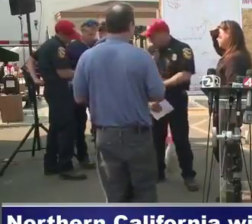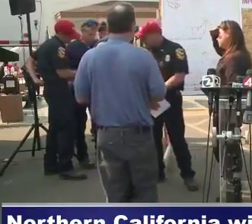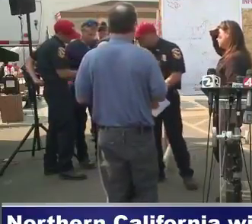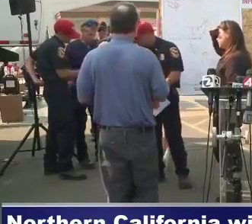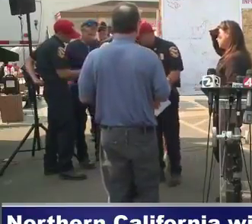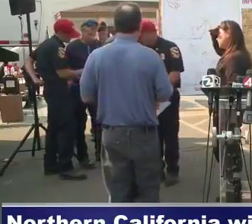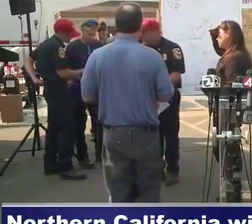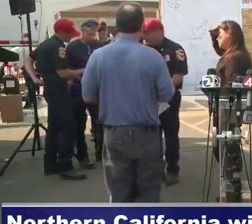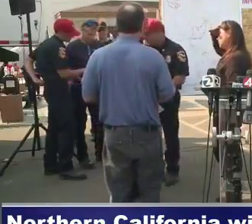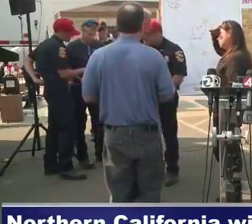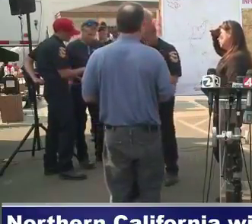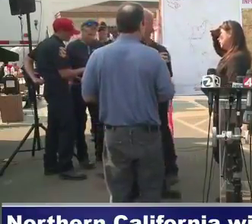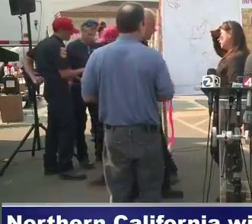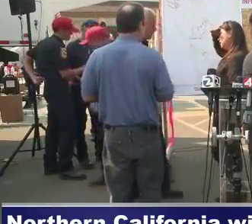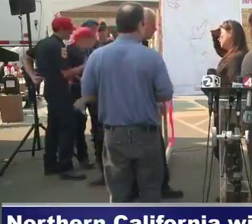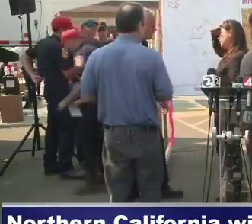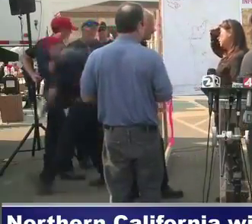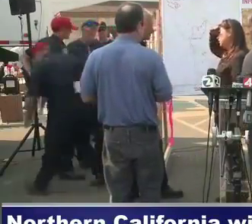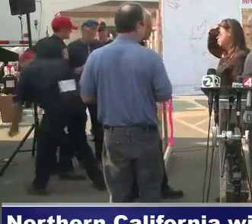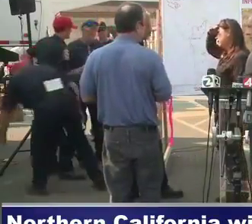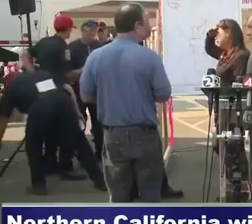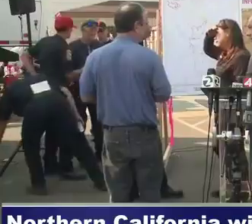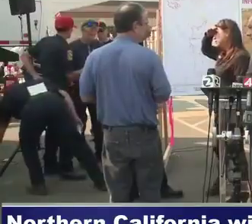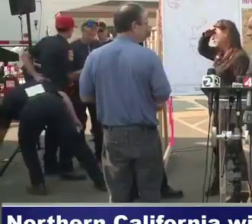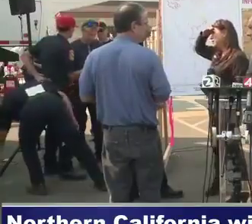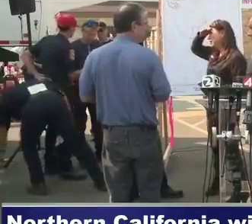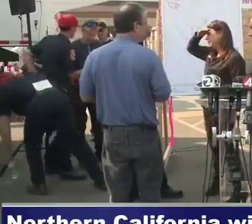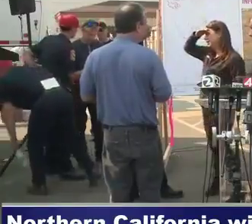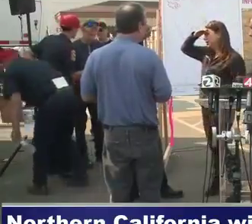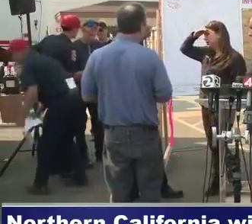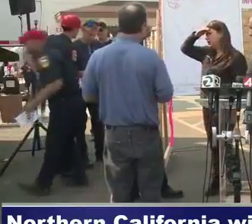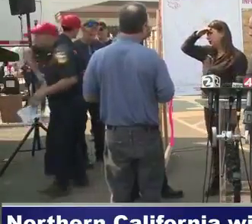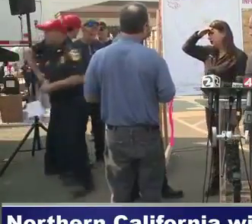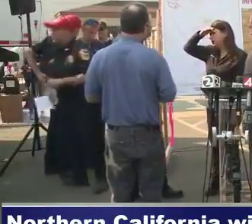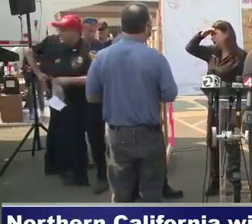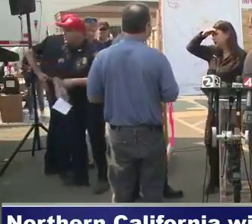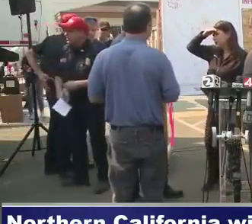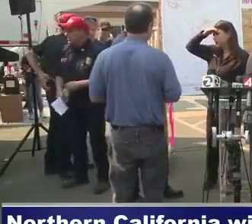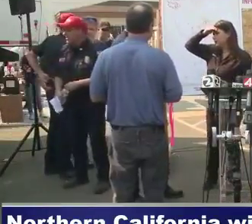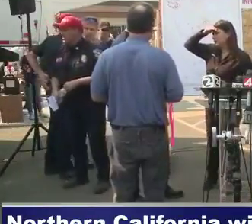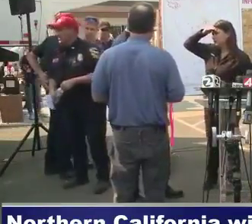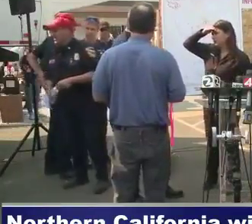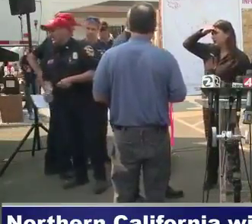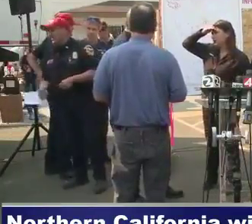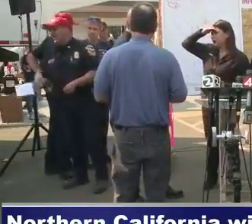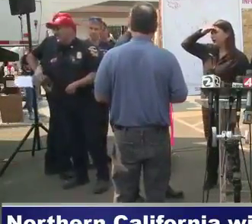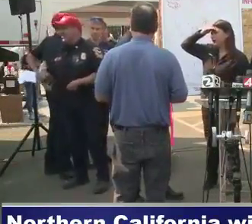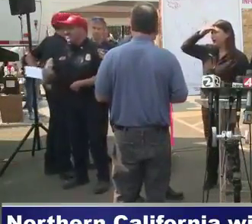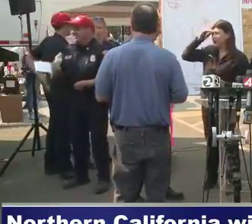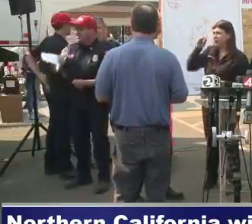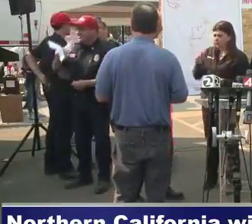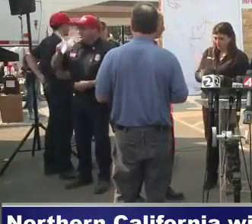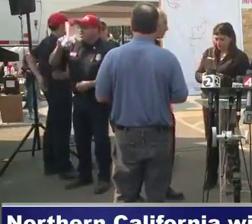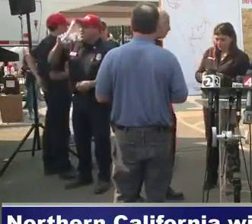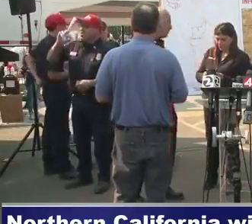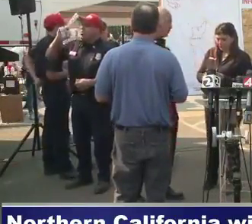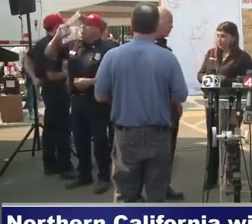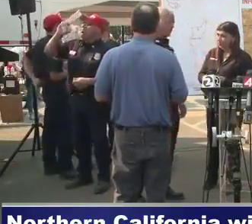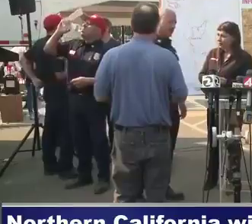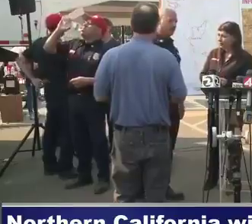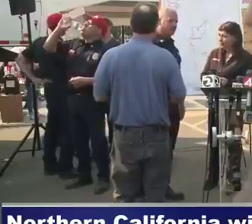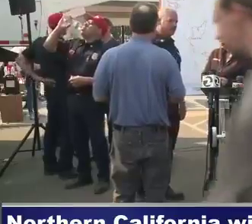yeah, that's not good. That's going to be logs who are doing logistics, who are doing like sleeping and showering. Really? We're public facing. That's going to be much better. So where are